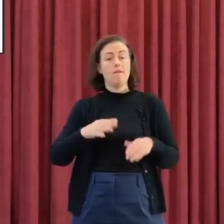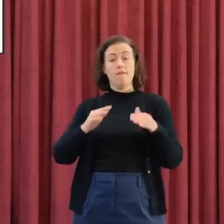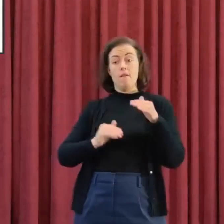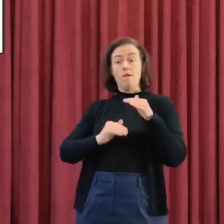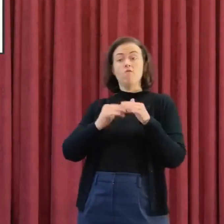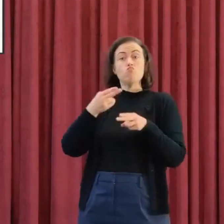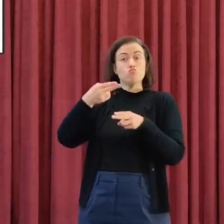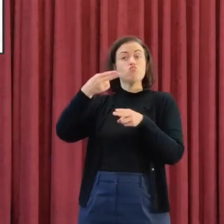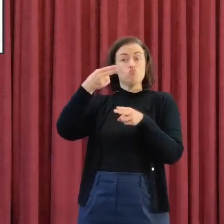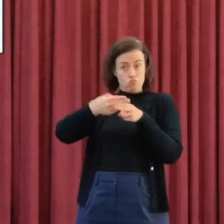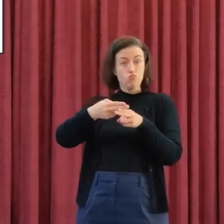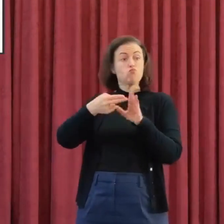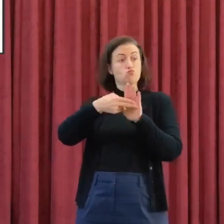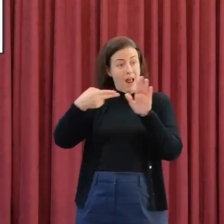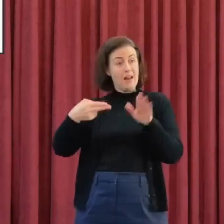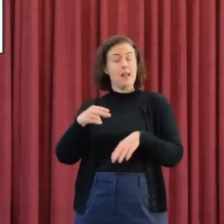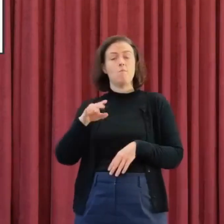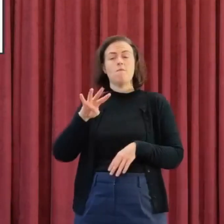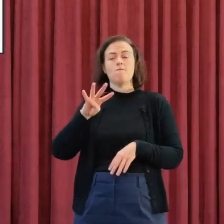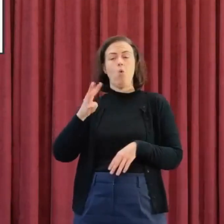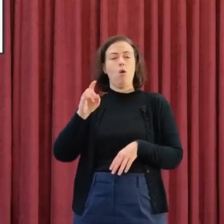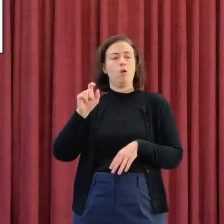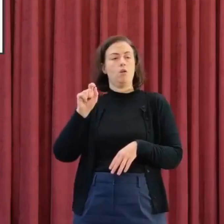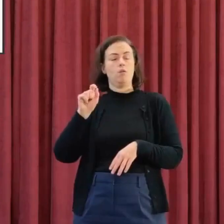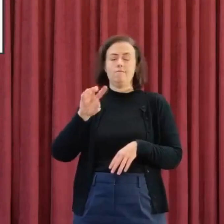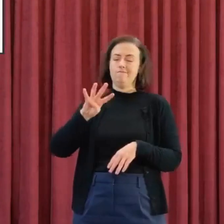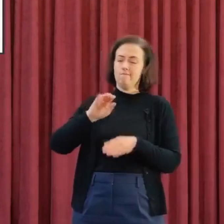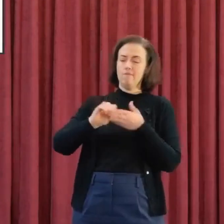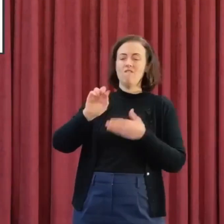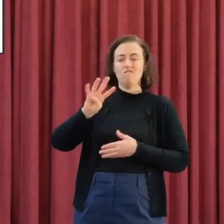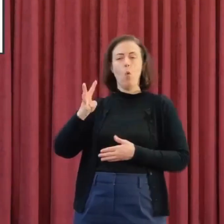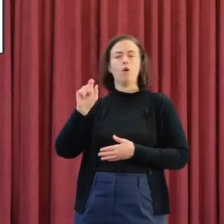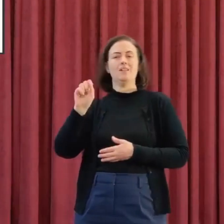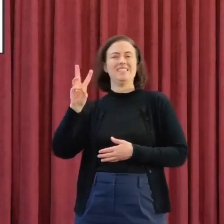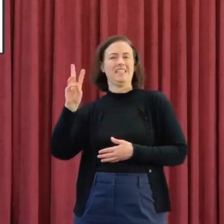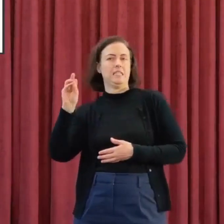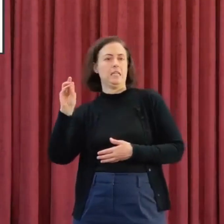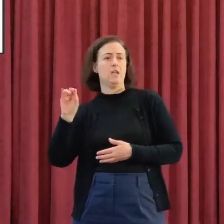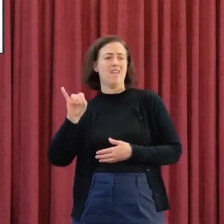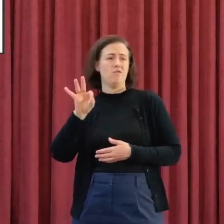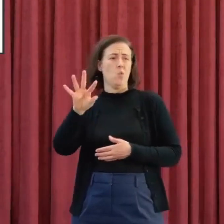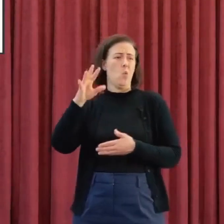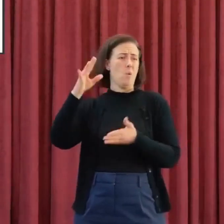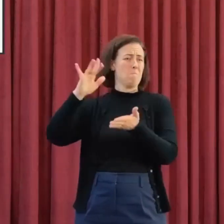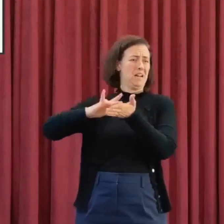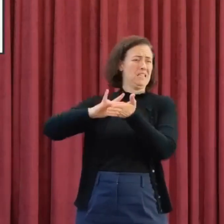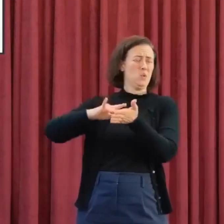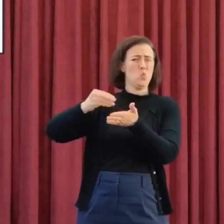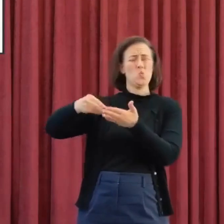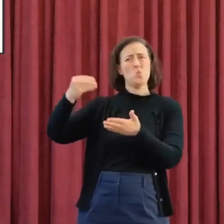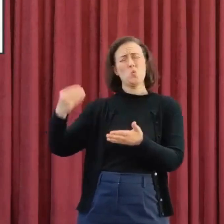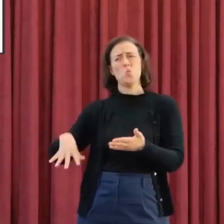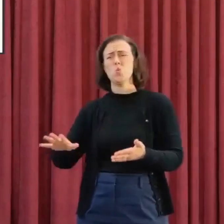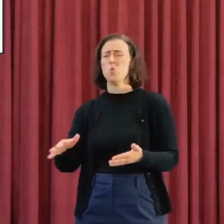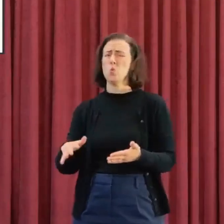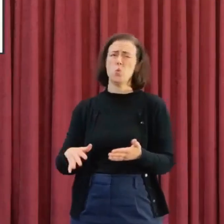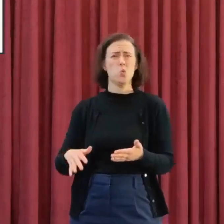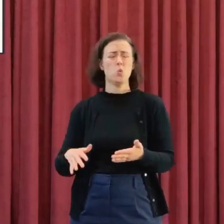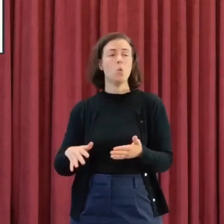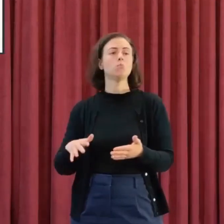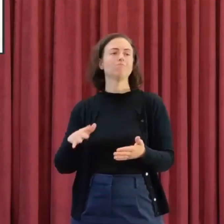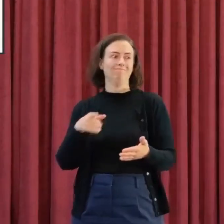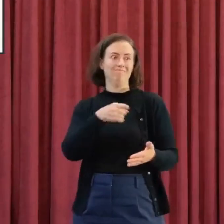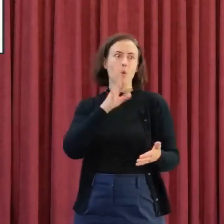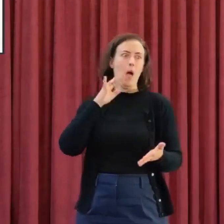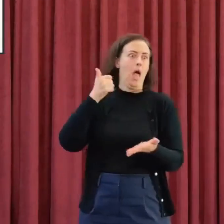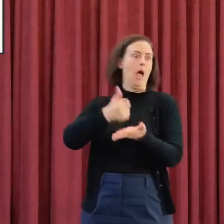brand name drugs. So it can help you quite a bit if you have very expensive medication, because say if